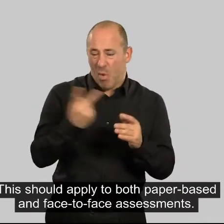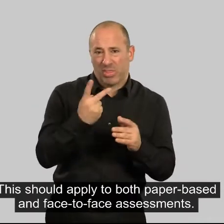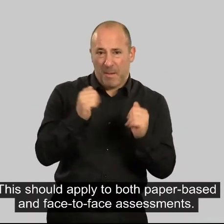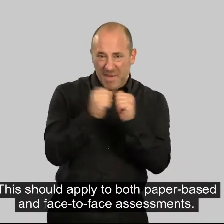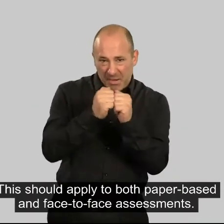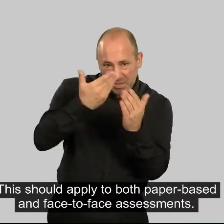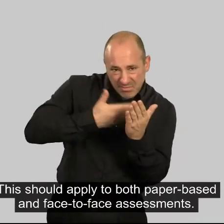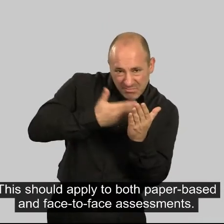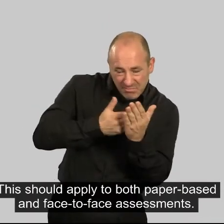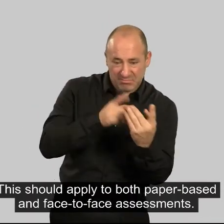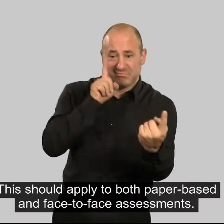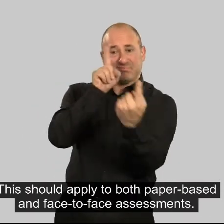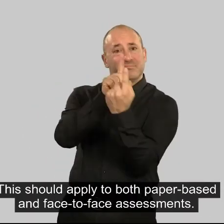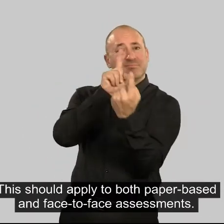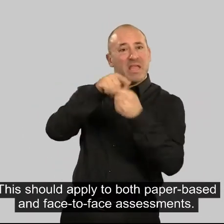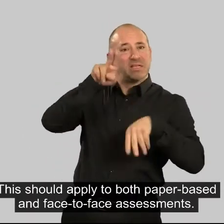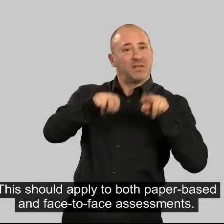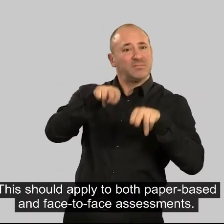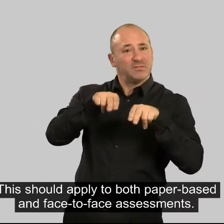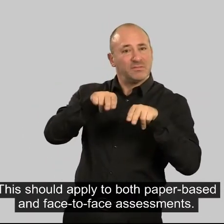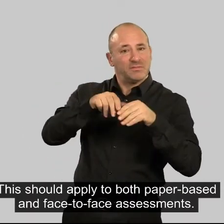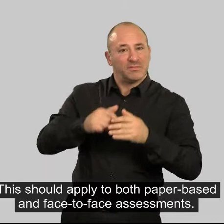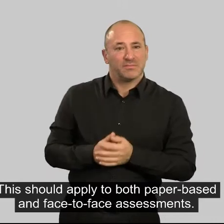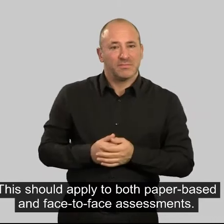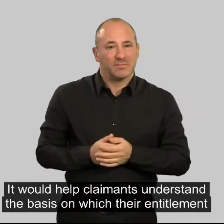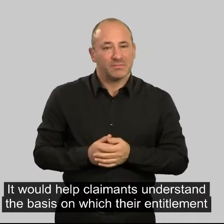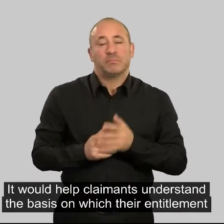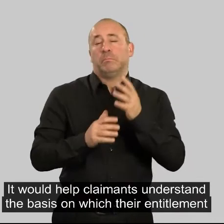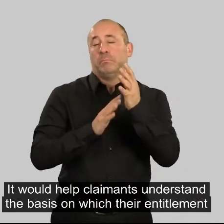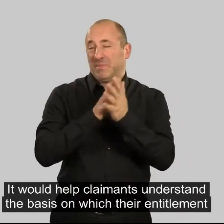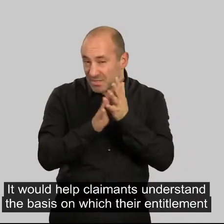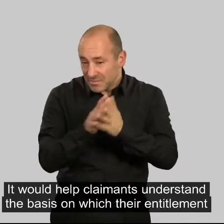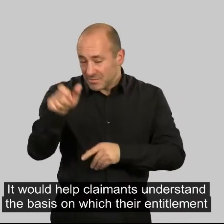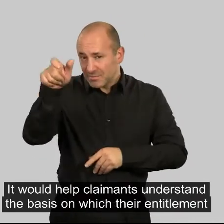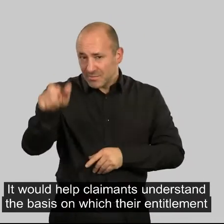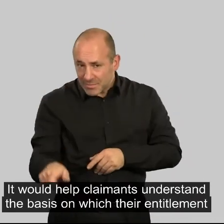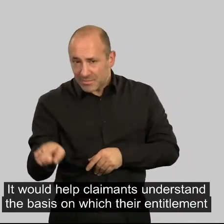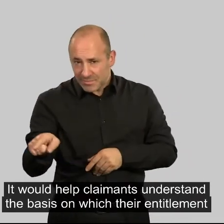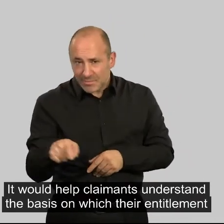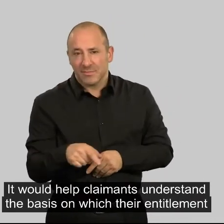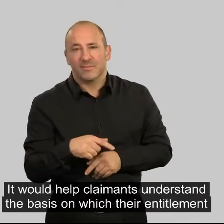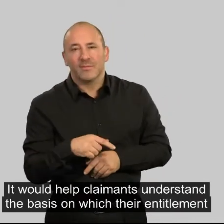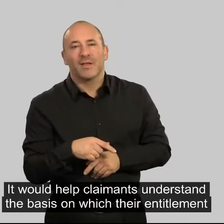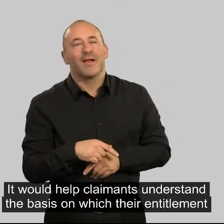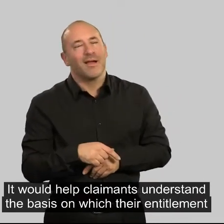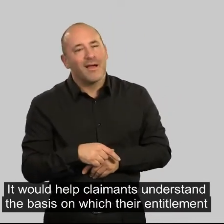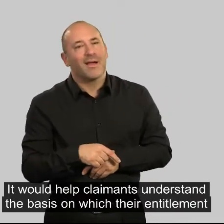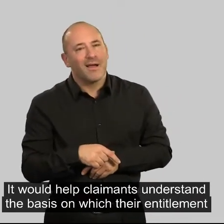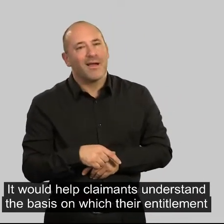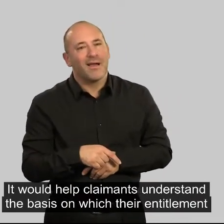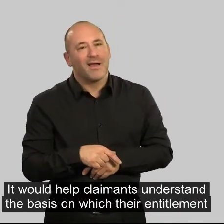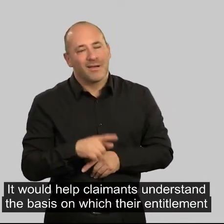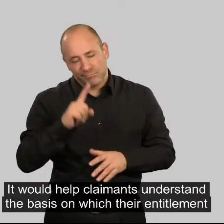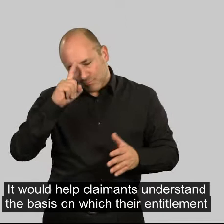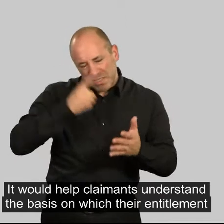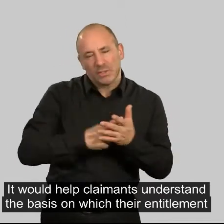This should apply to both paper-based and face-to-face assessments. It would help claimants understand the basis